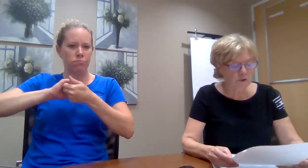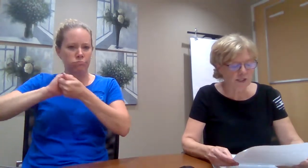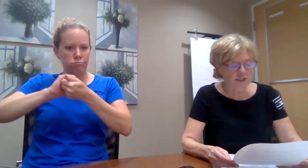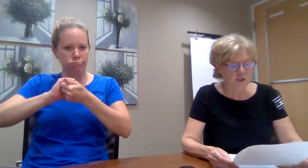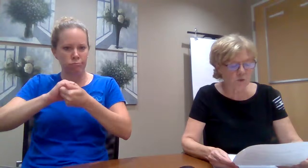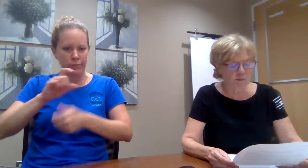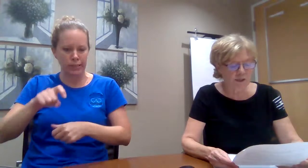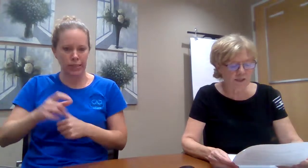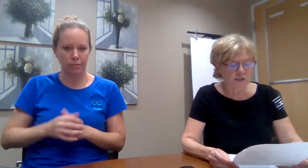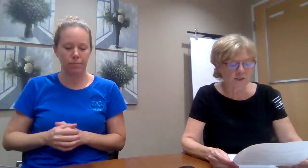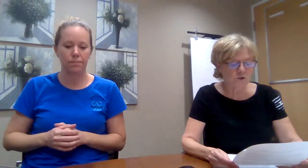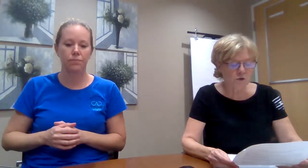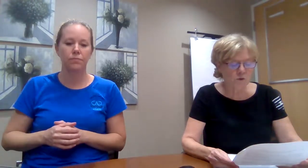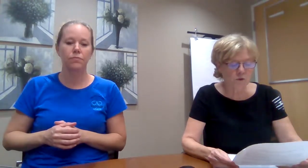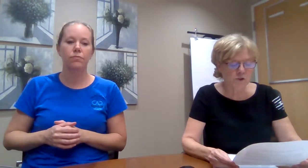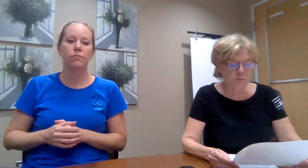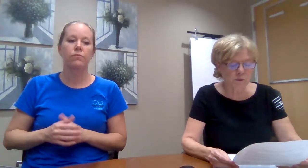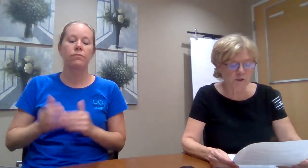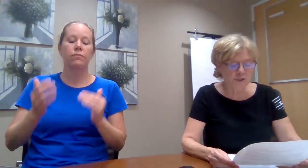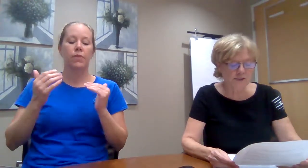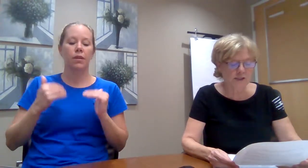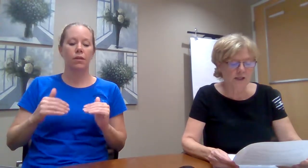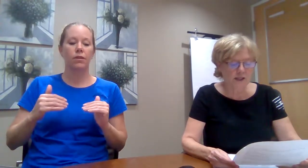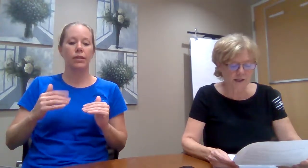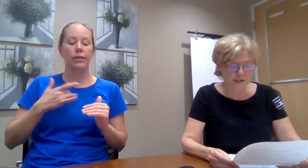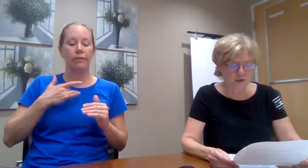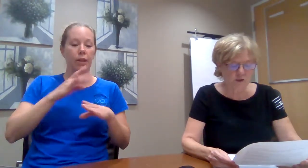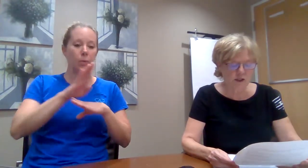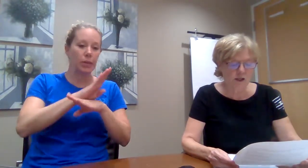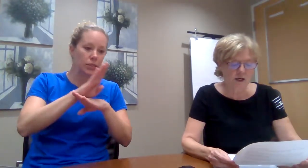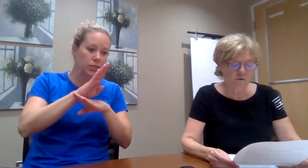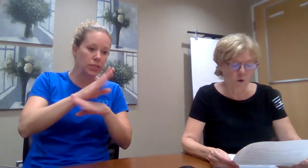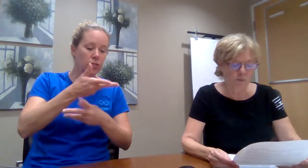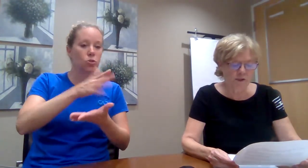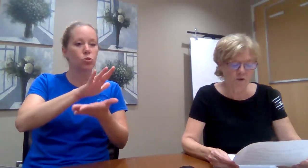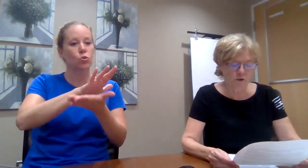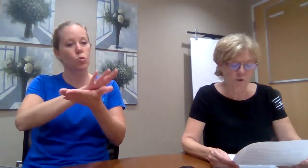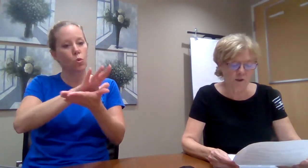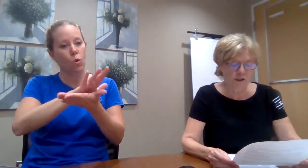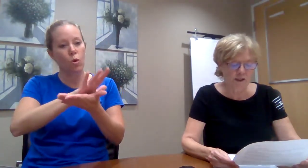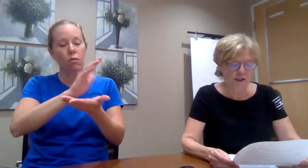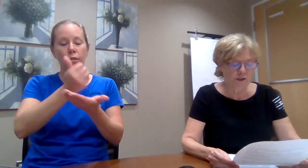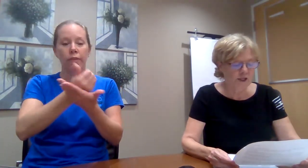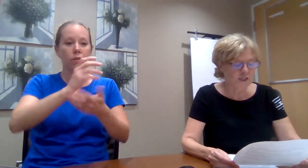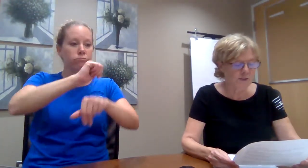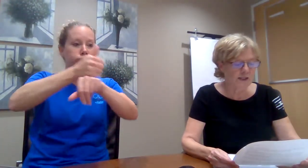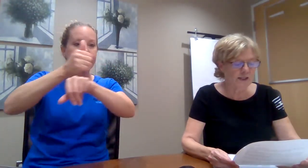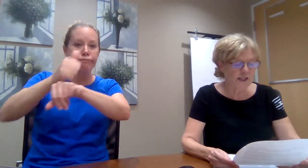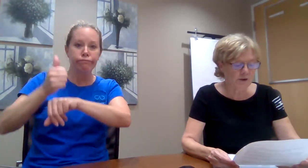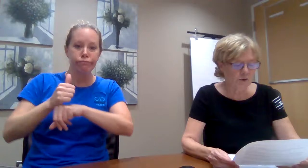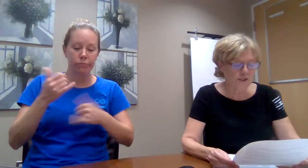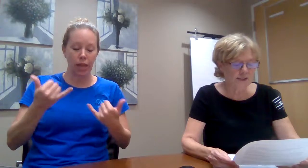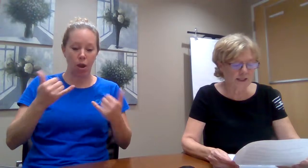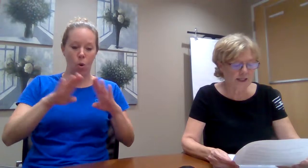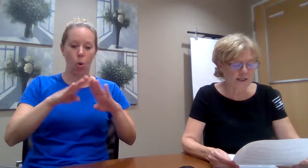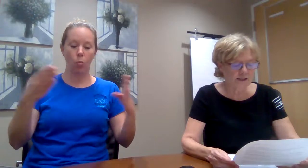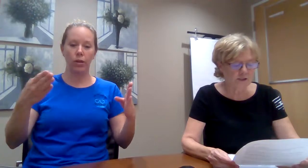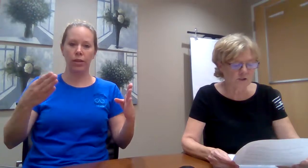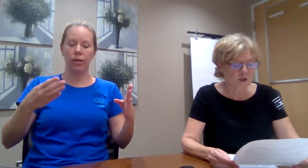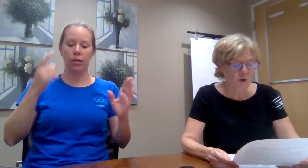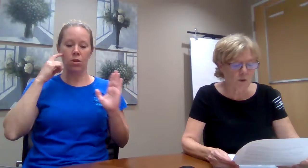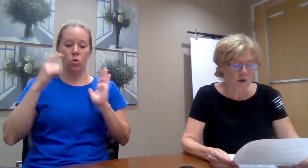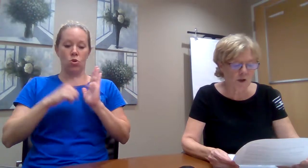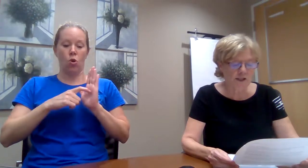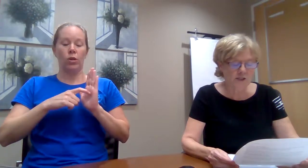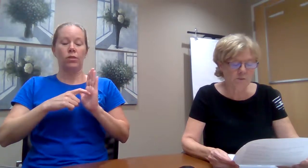In most cases where businesses, schools, sports, etc., have opened their door, there has been an increase in